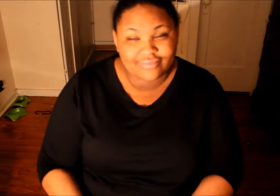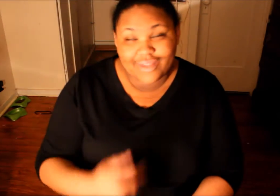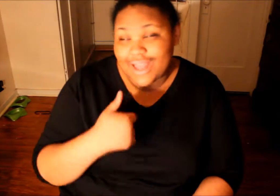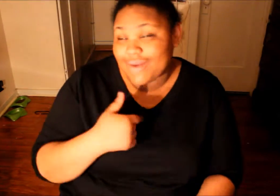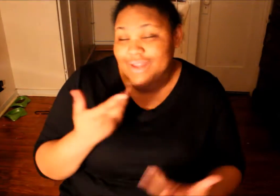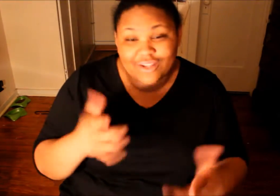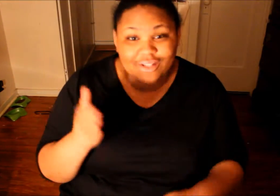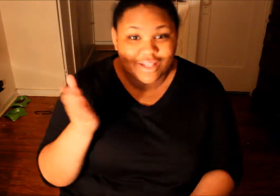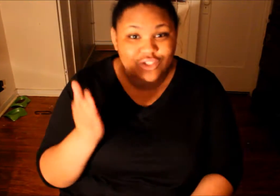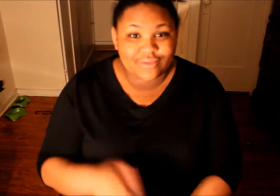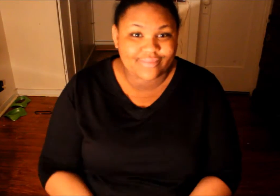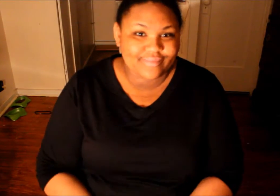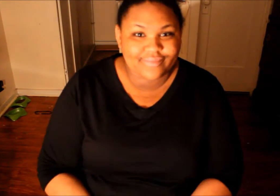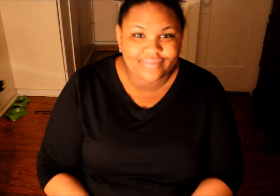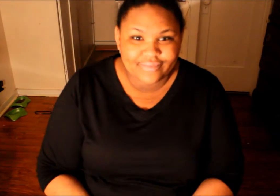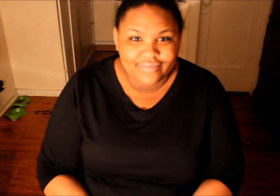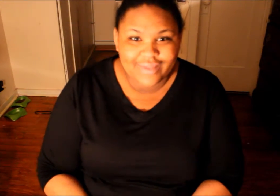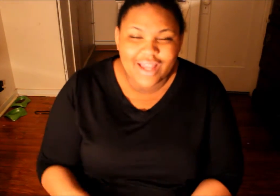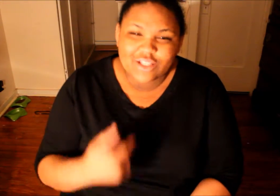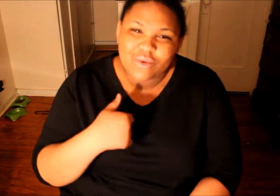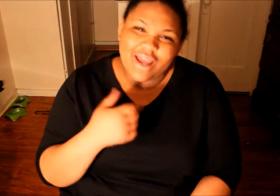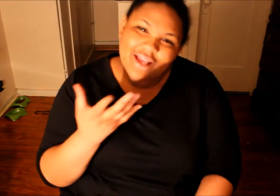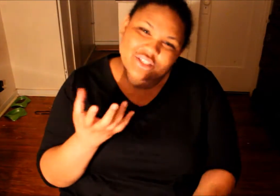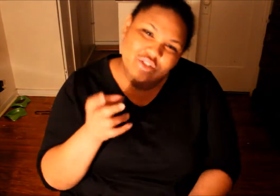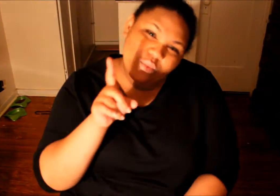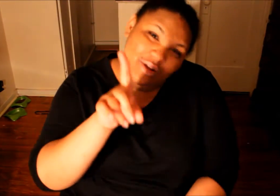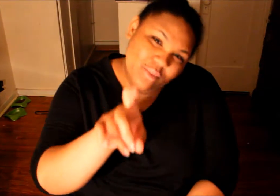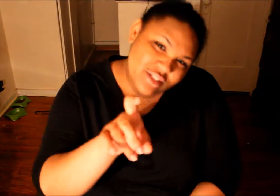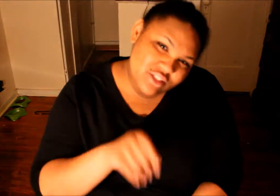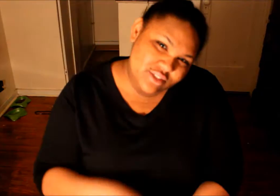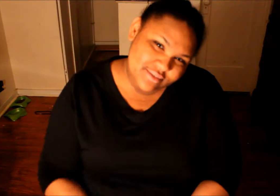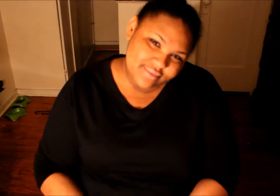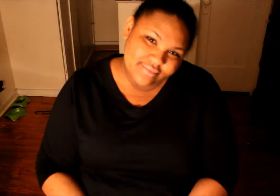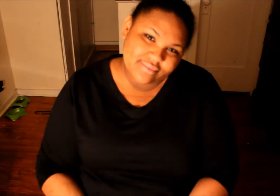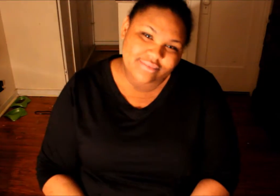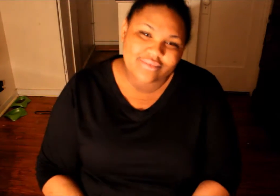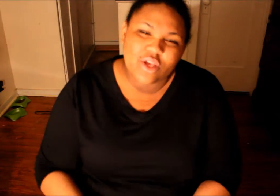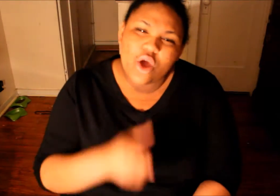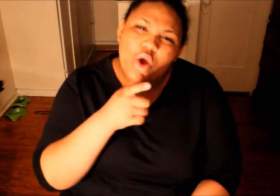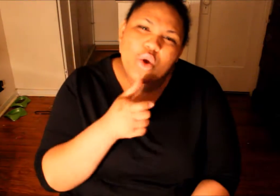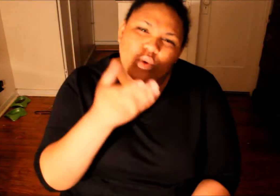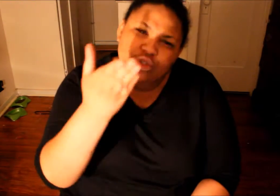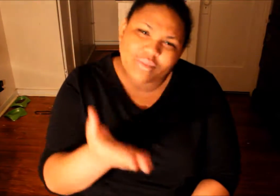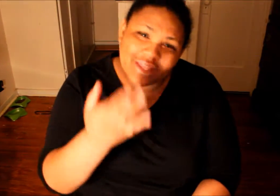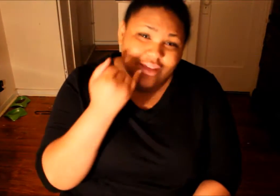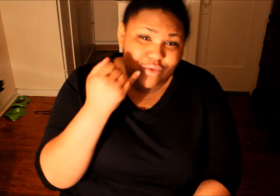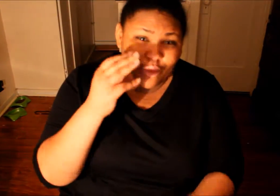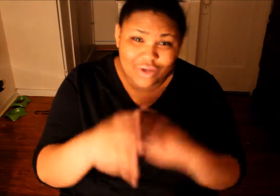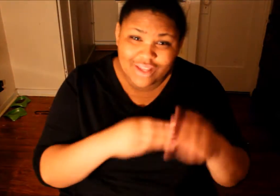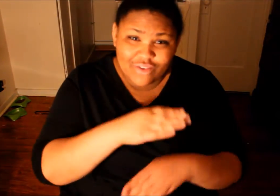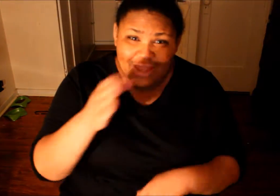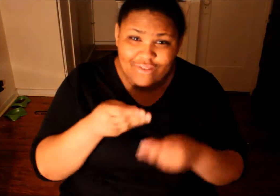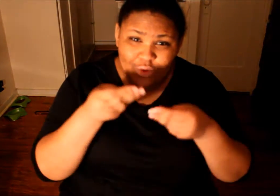here to lecture. I just want to ask one question. Who would you be if the world never gave you a